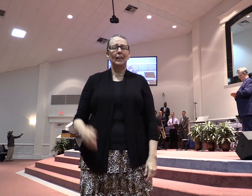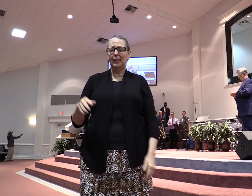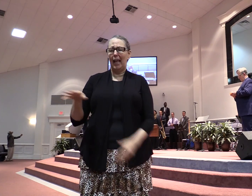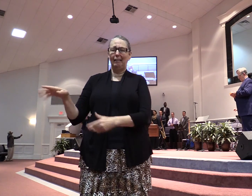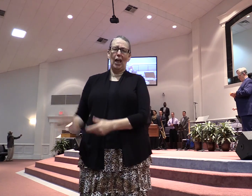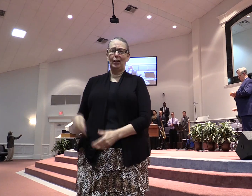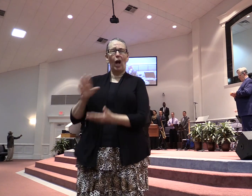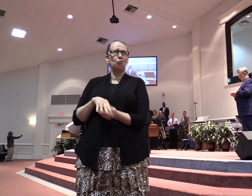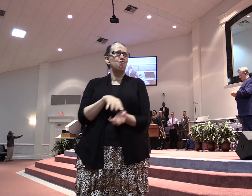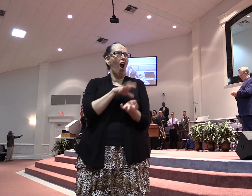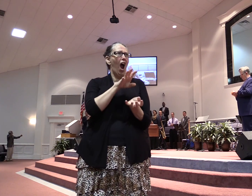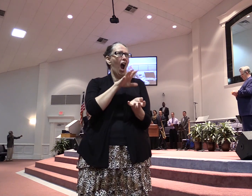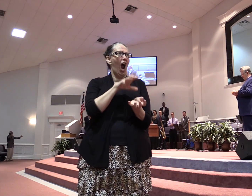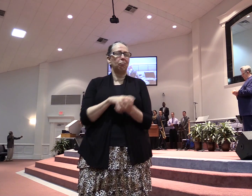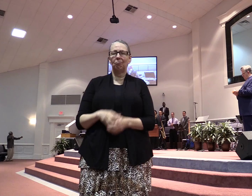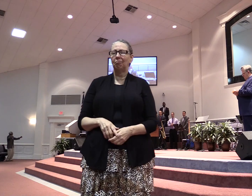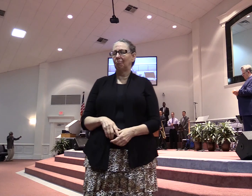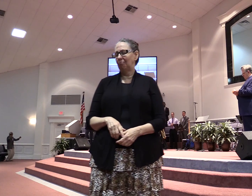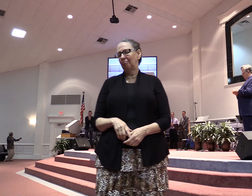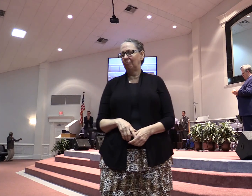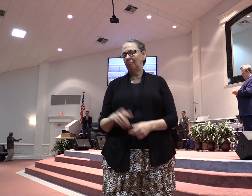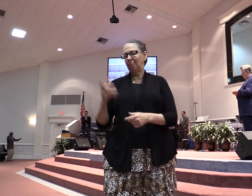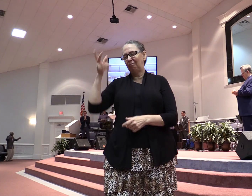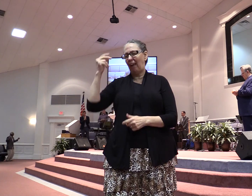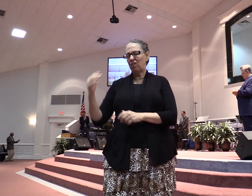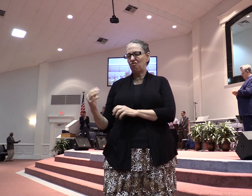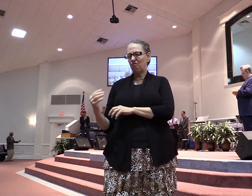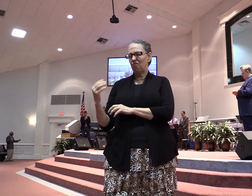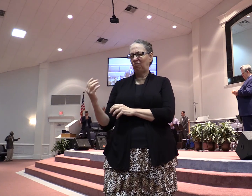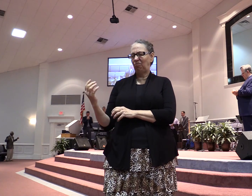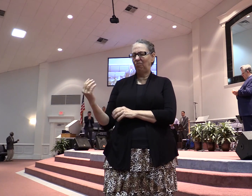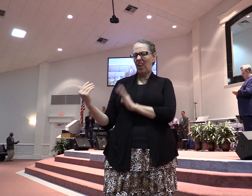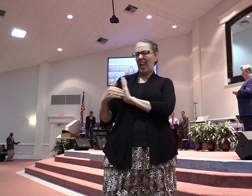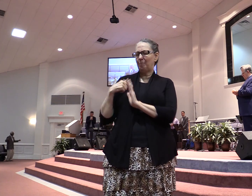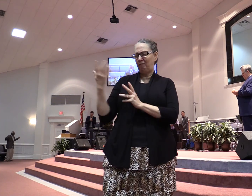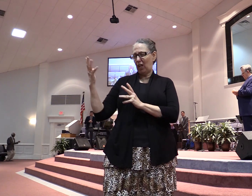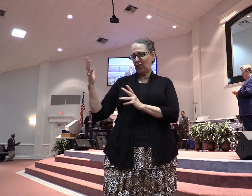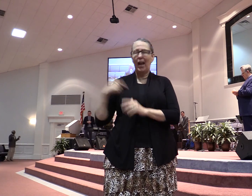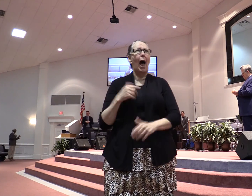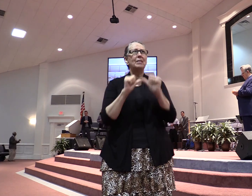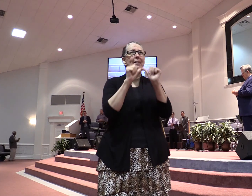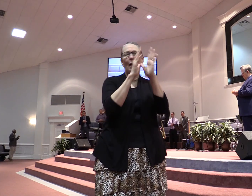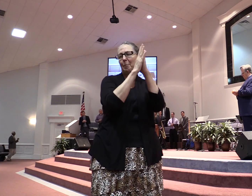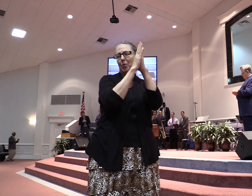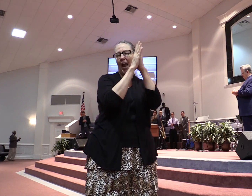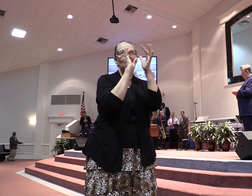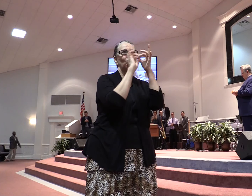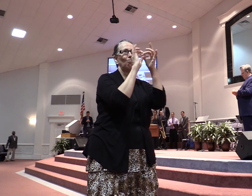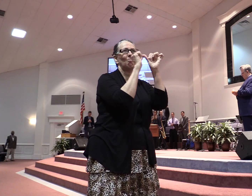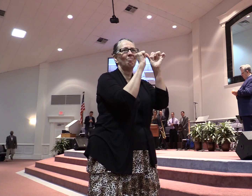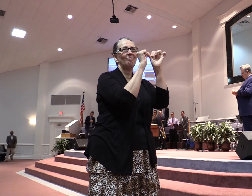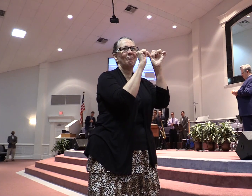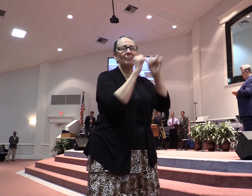bark. Keep on believing. Let the devil shriek. Keep on praying. Let